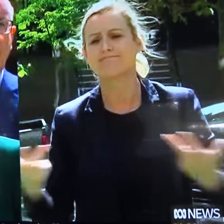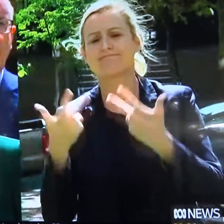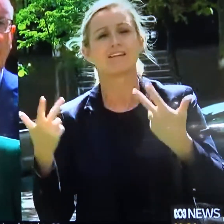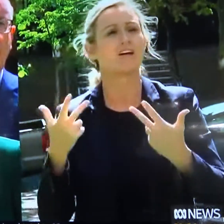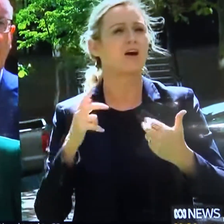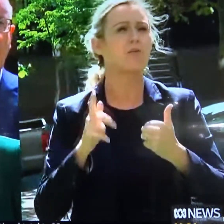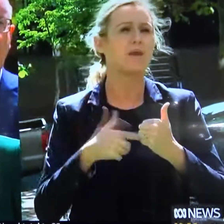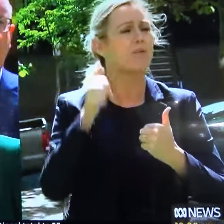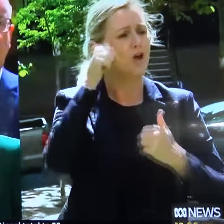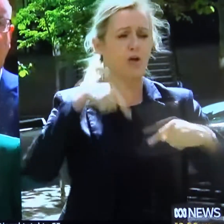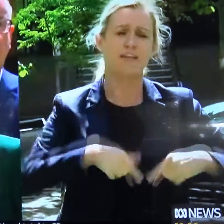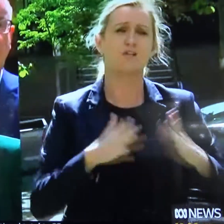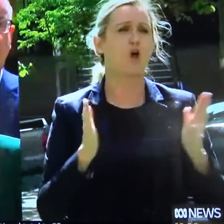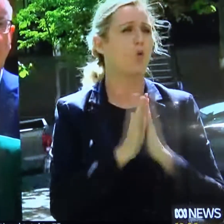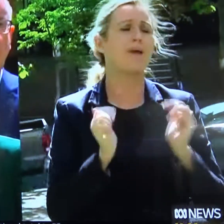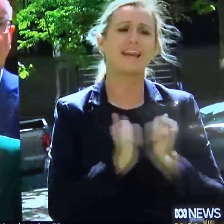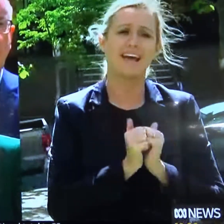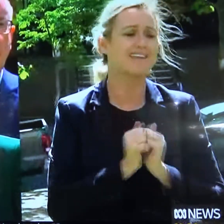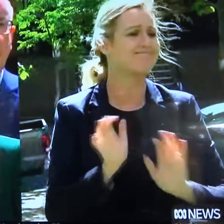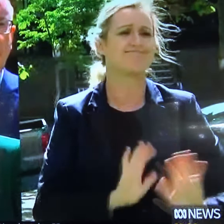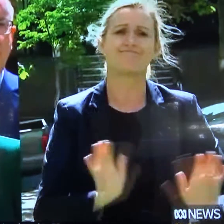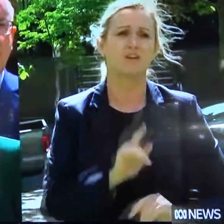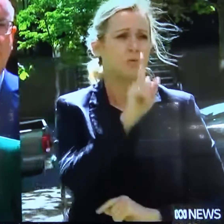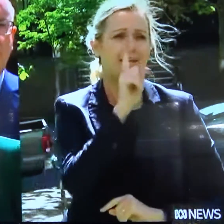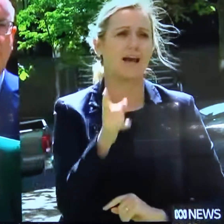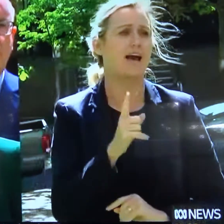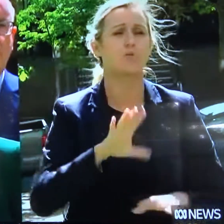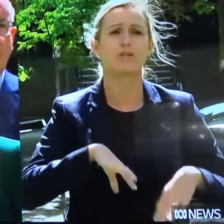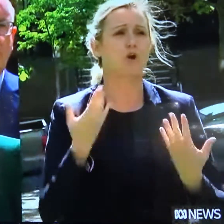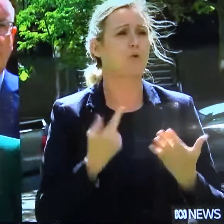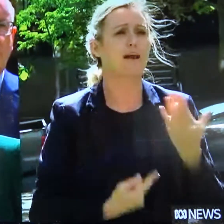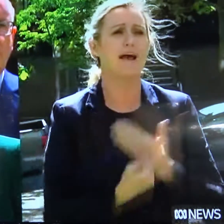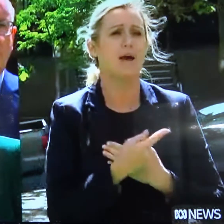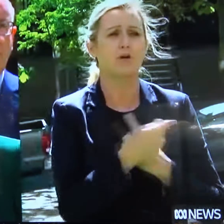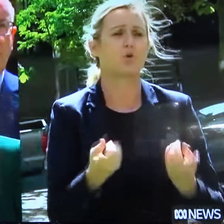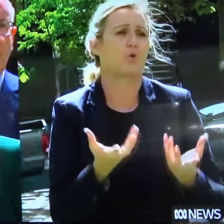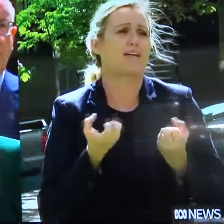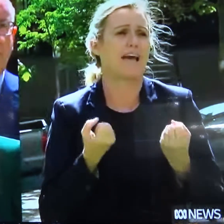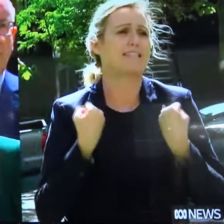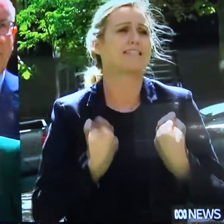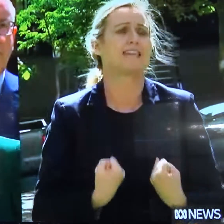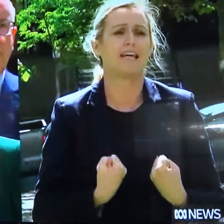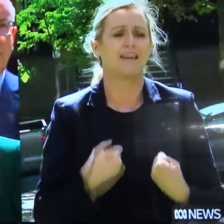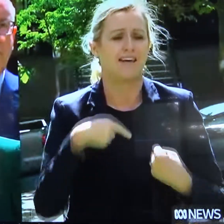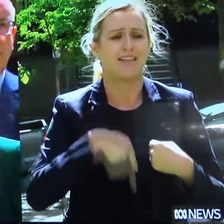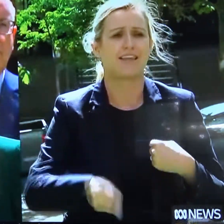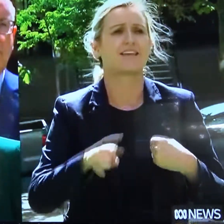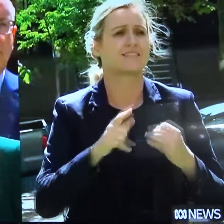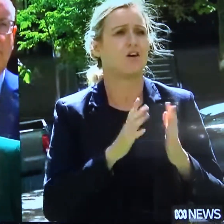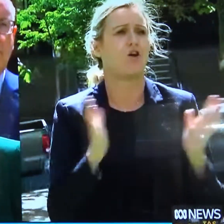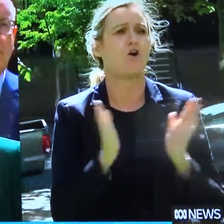ask everybody to respect that? We don't want anyone unintentionally getting sick on Easter Sunday because they